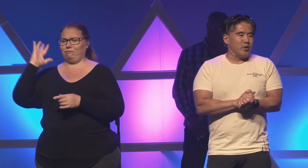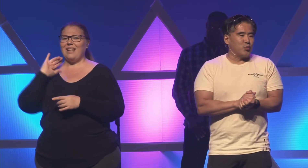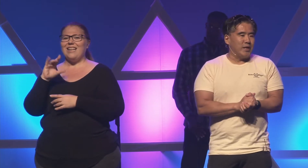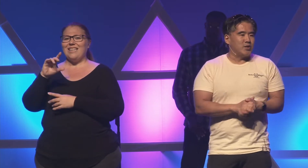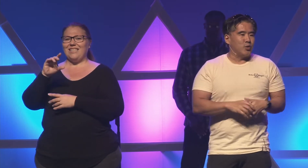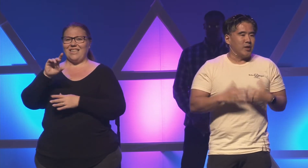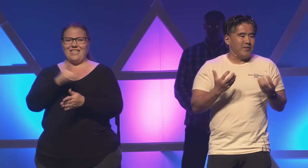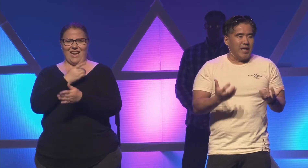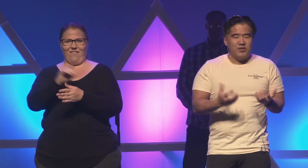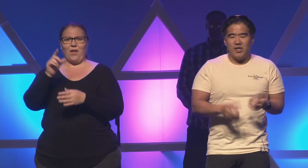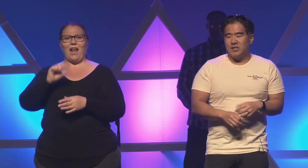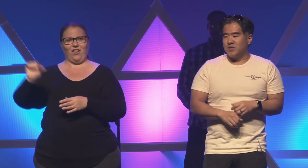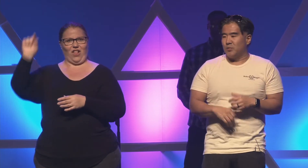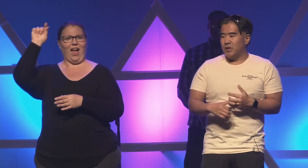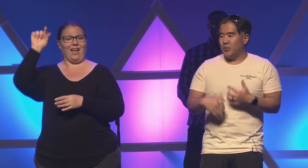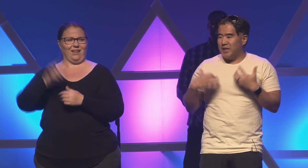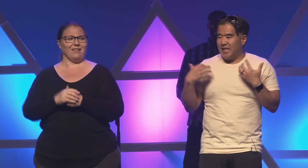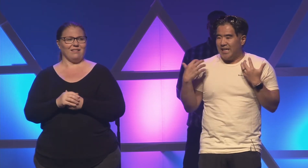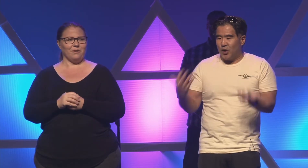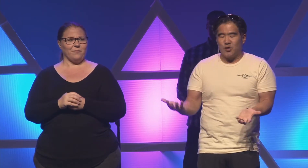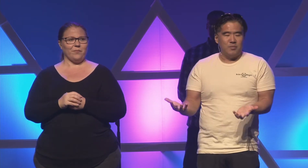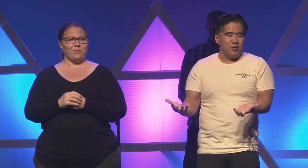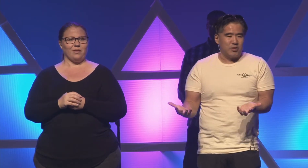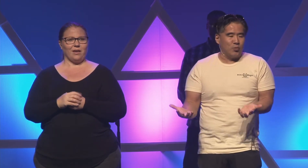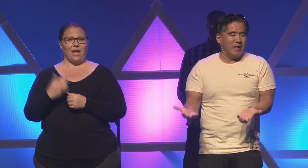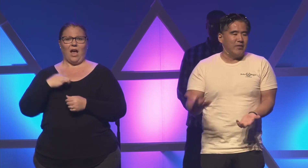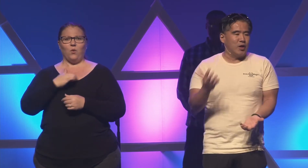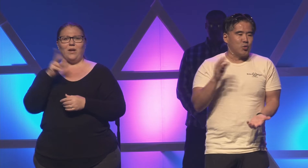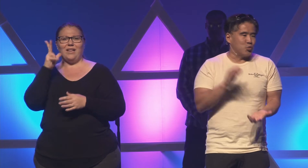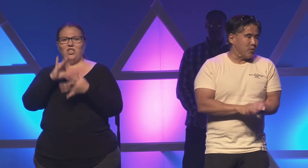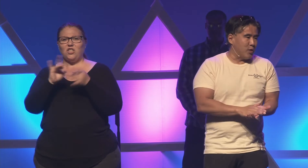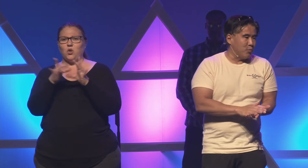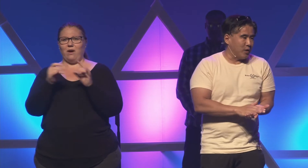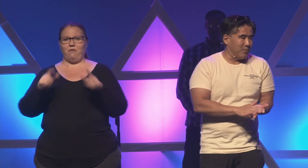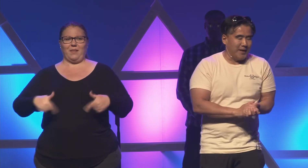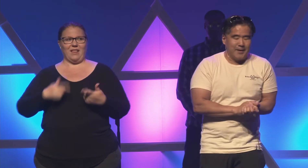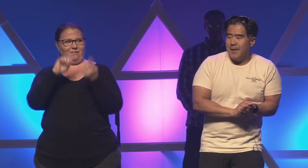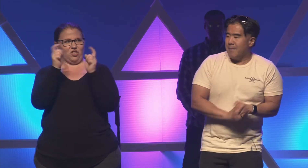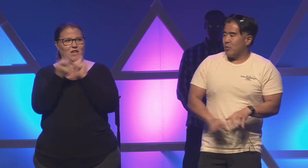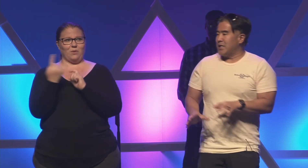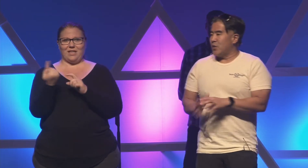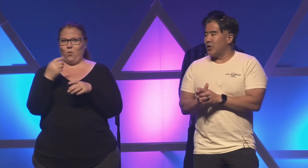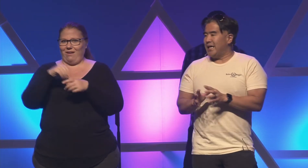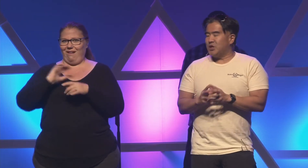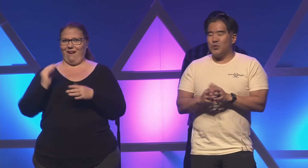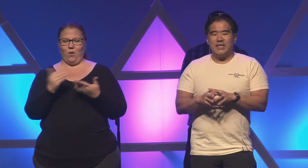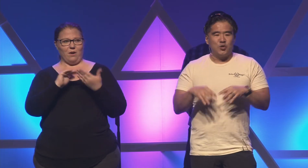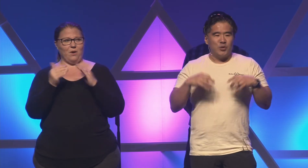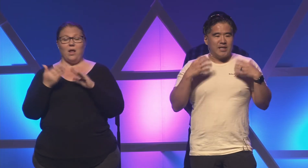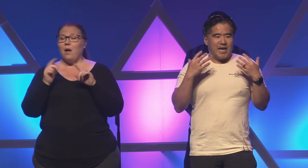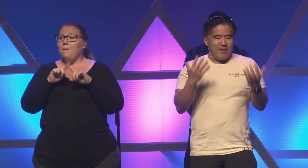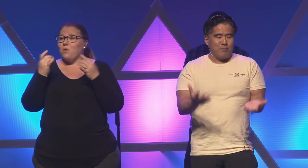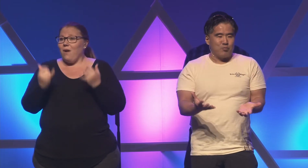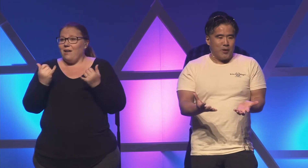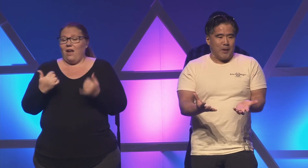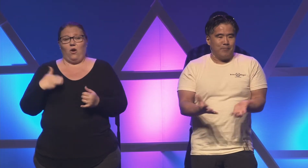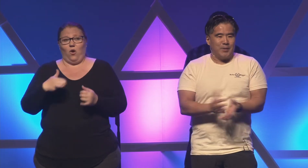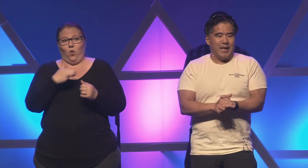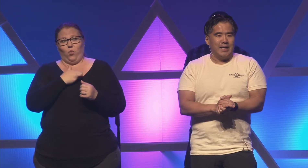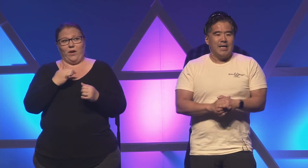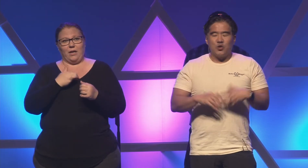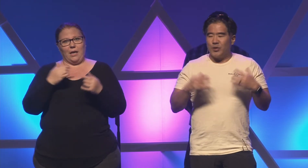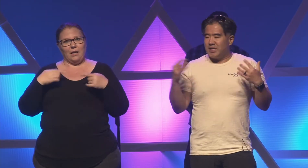also have a great story of life change of someone within our community. So we have a great morning plan. But right now, we're going to enter into a time of